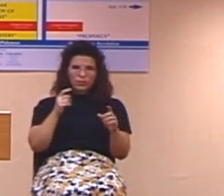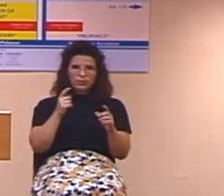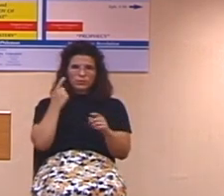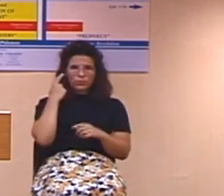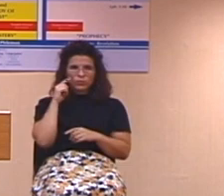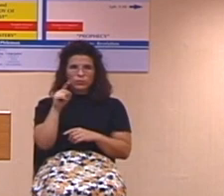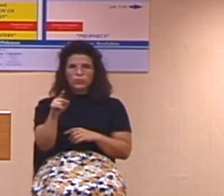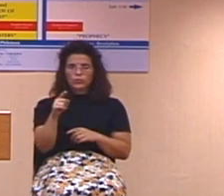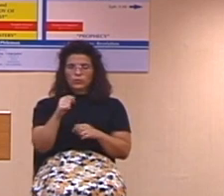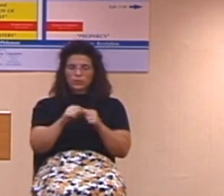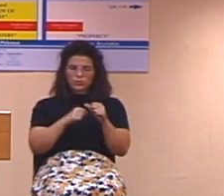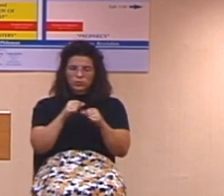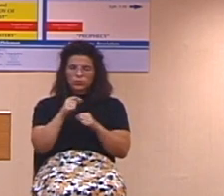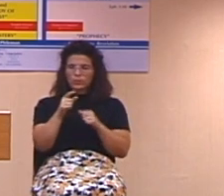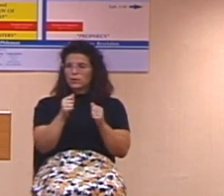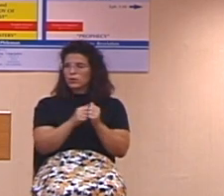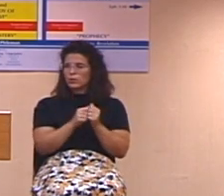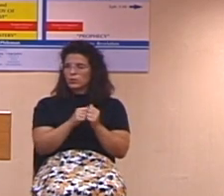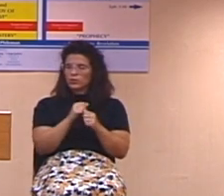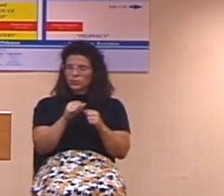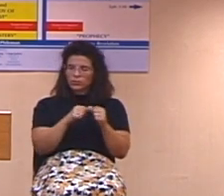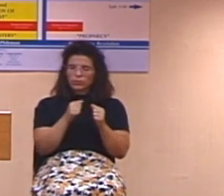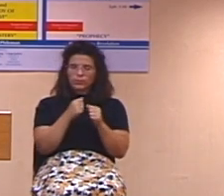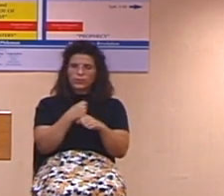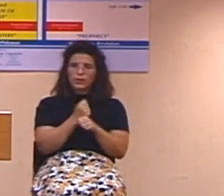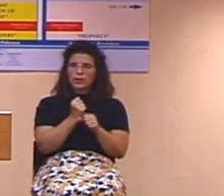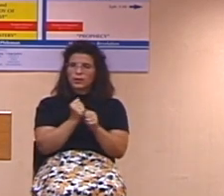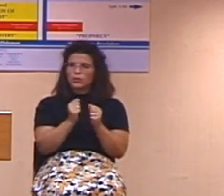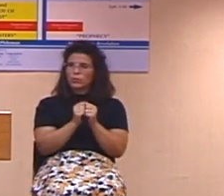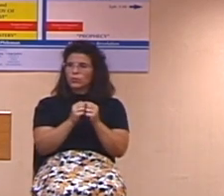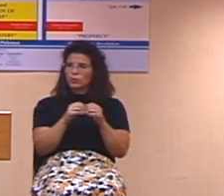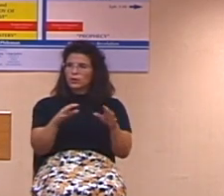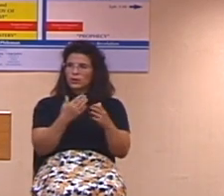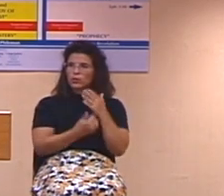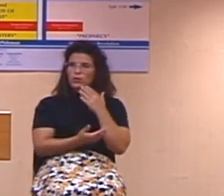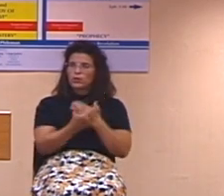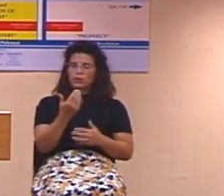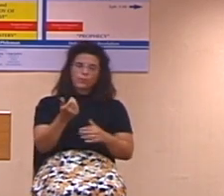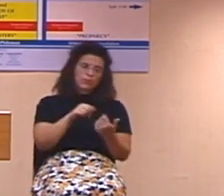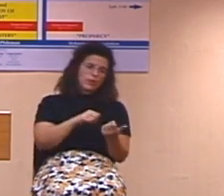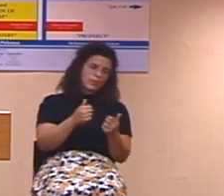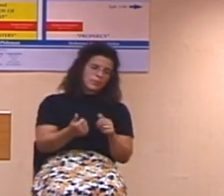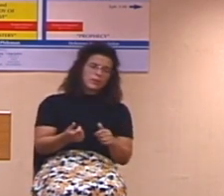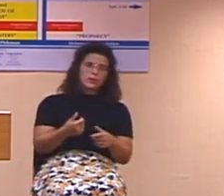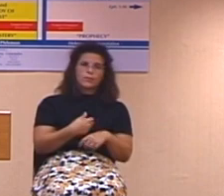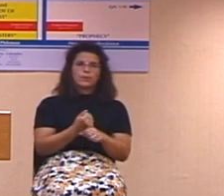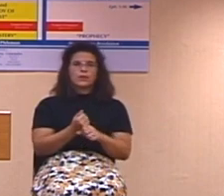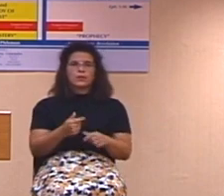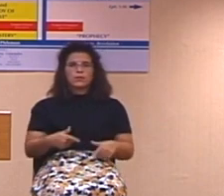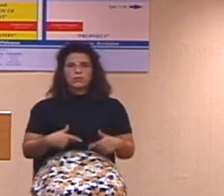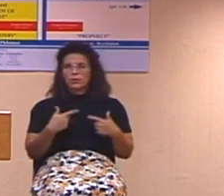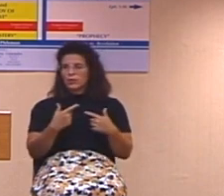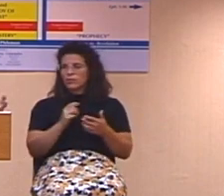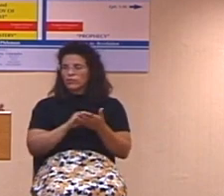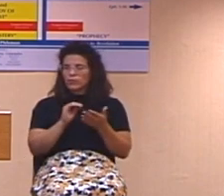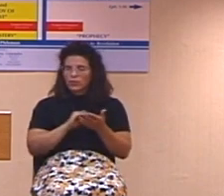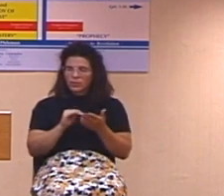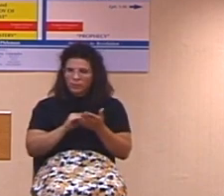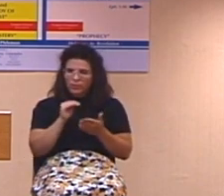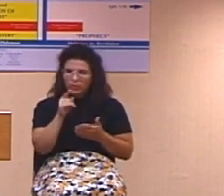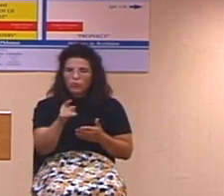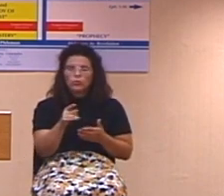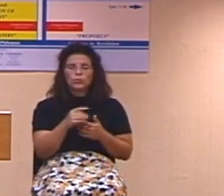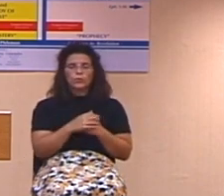He circumcised you with a circumcision made without hands. He's baptized. He's quickened you. He's forgiven you. He's blotted